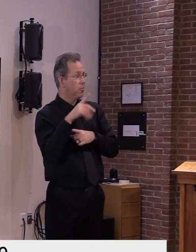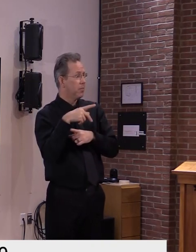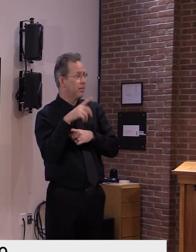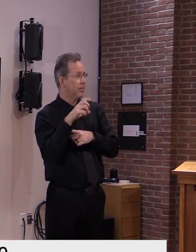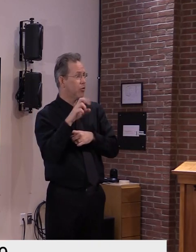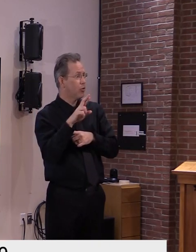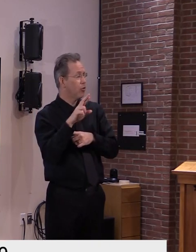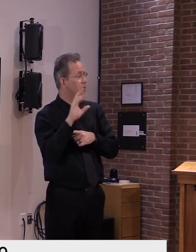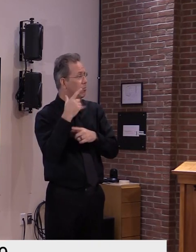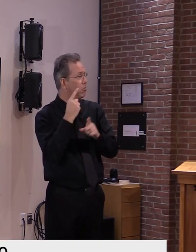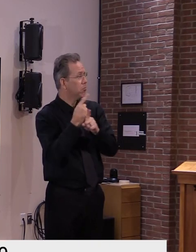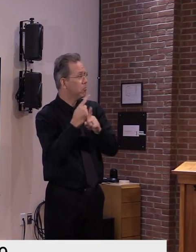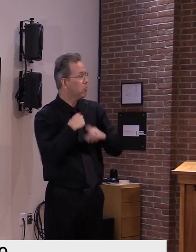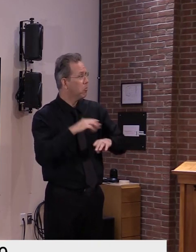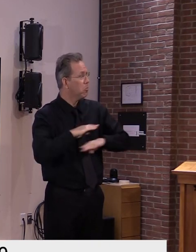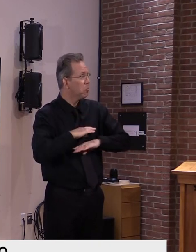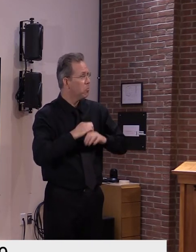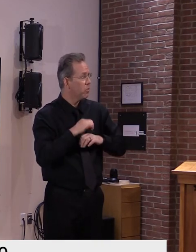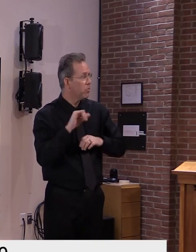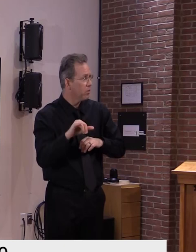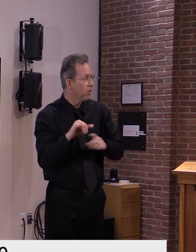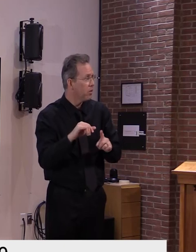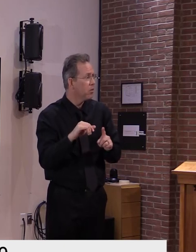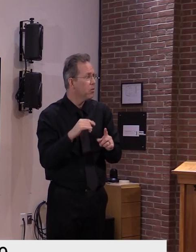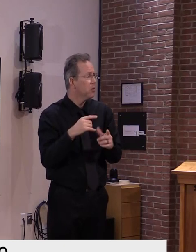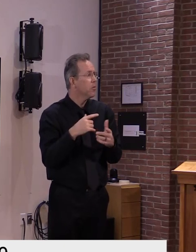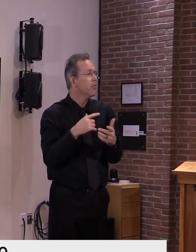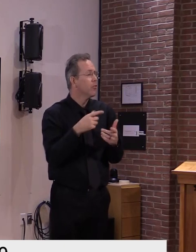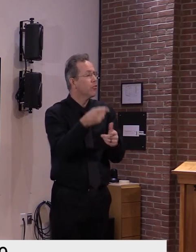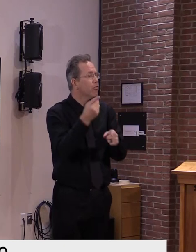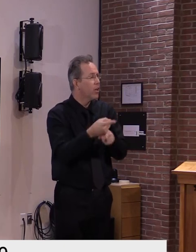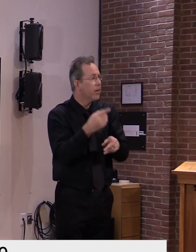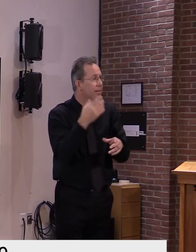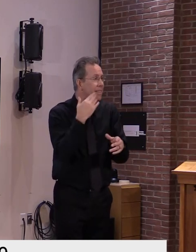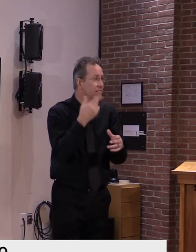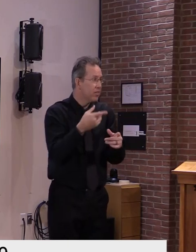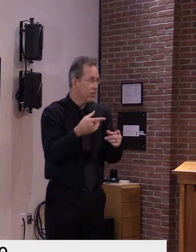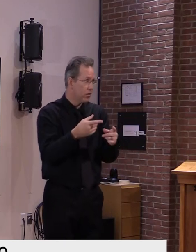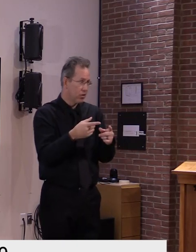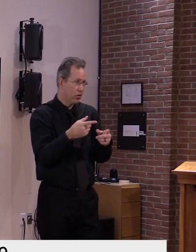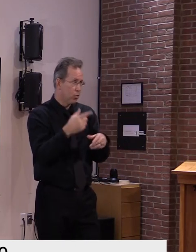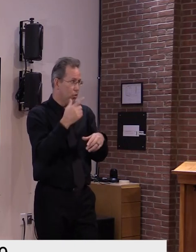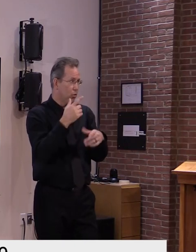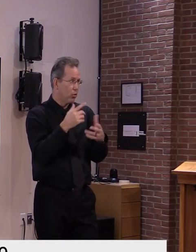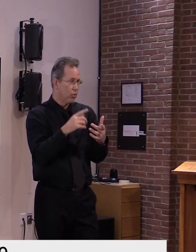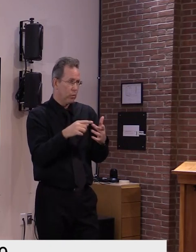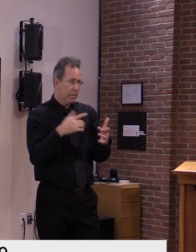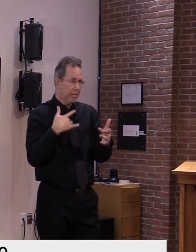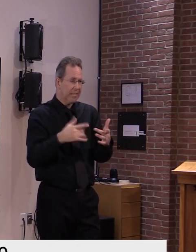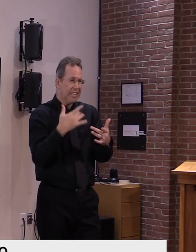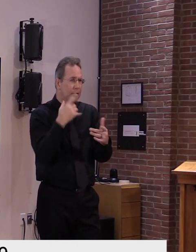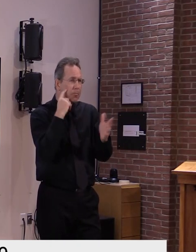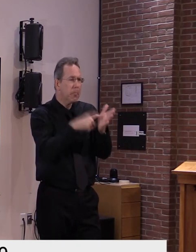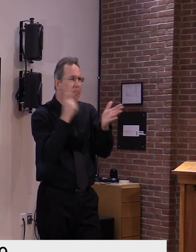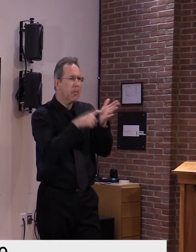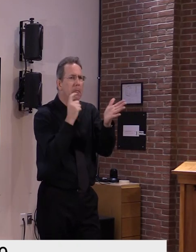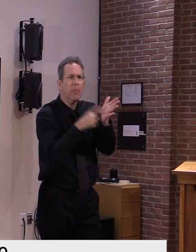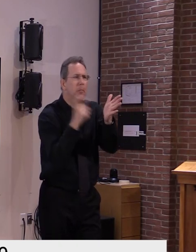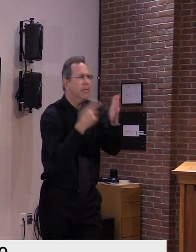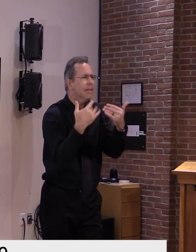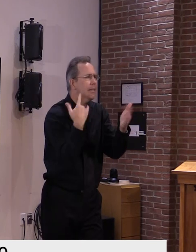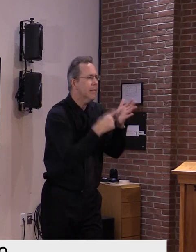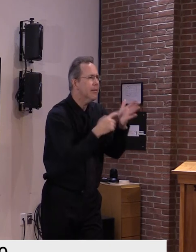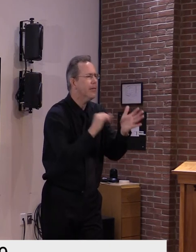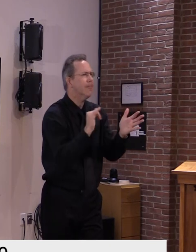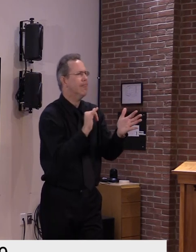let's say we're over-identifying as the risk that we were taking. It's not really hindered our